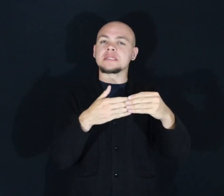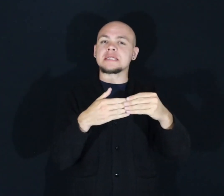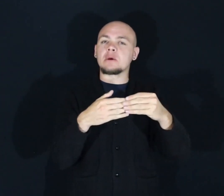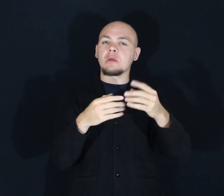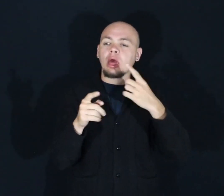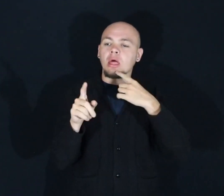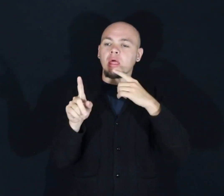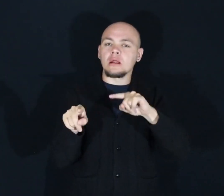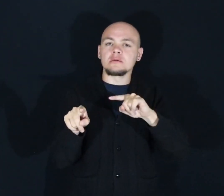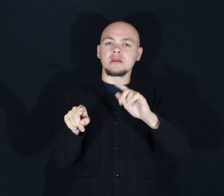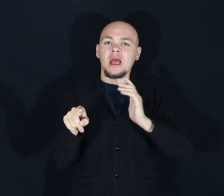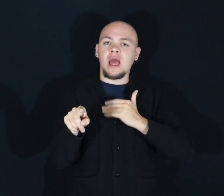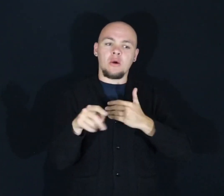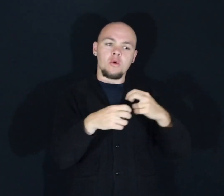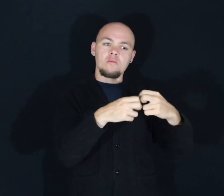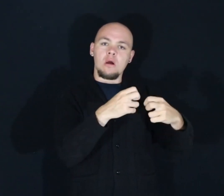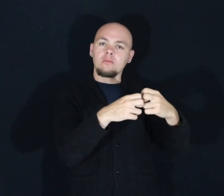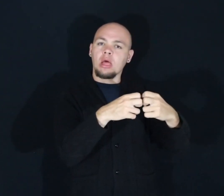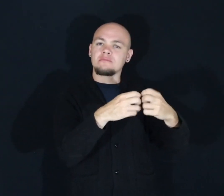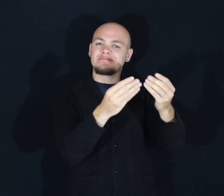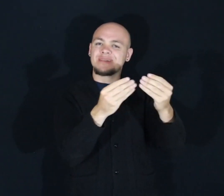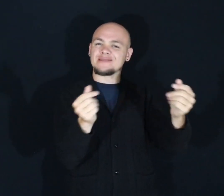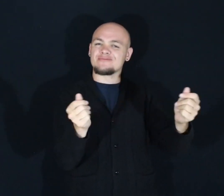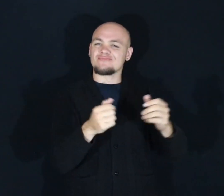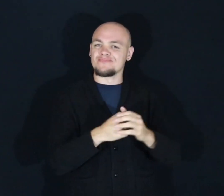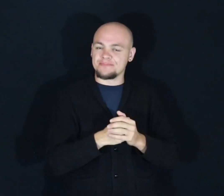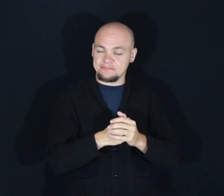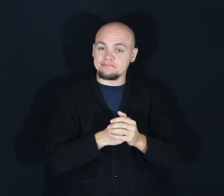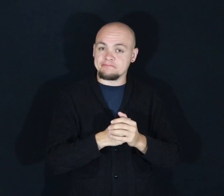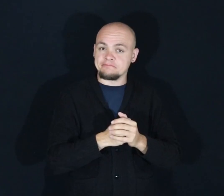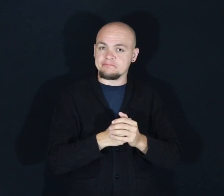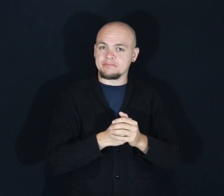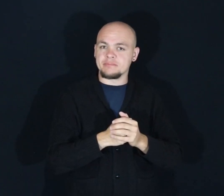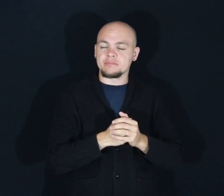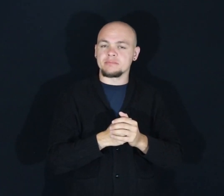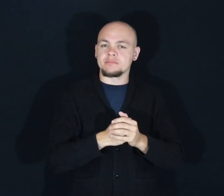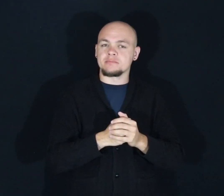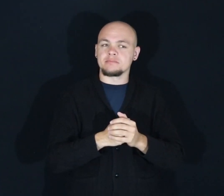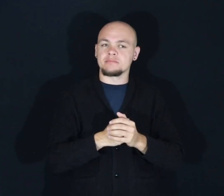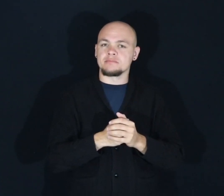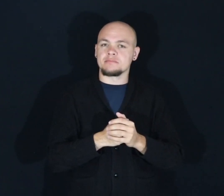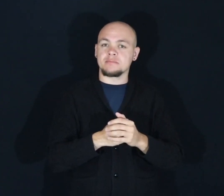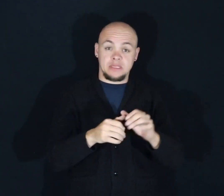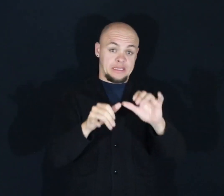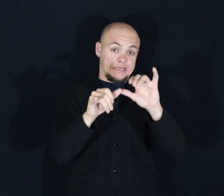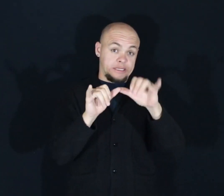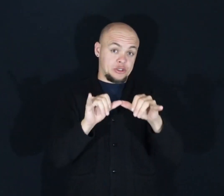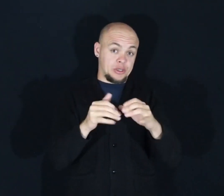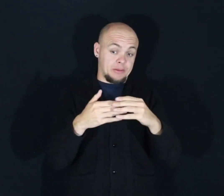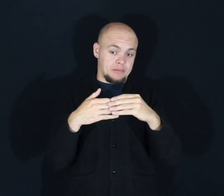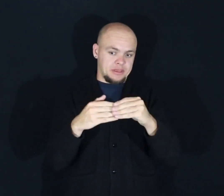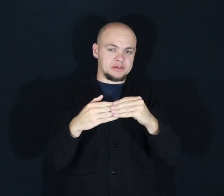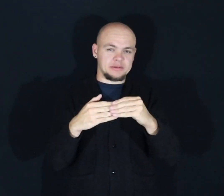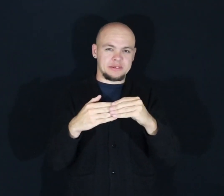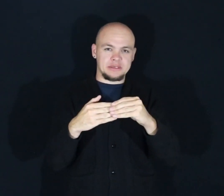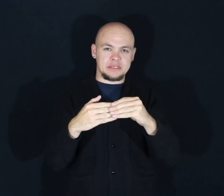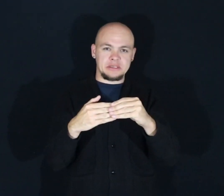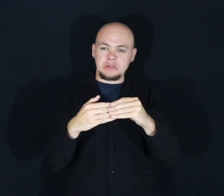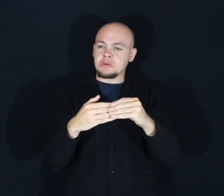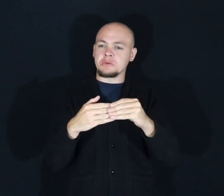to solve our existing problems. And I believe that we can engineer plastics for good.